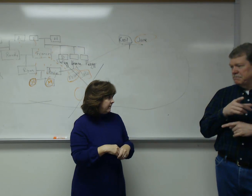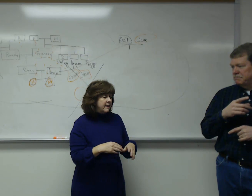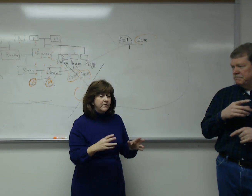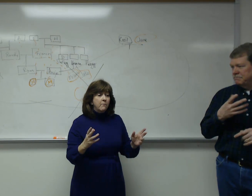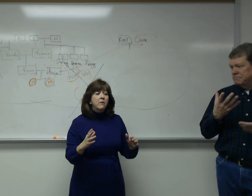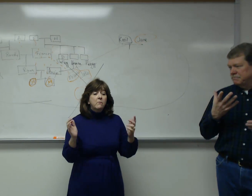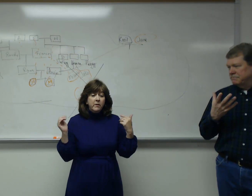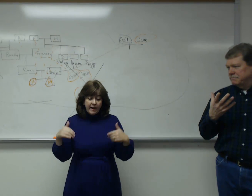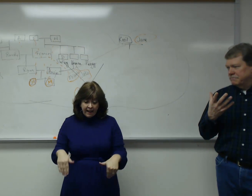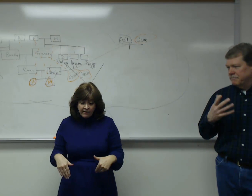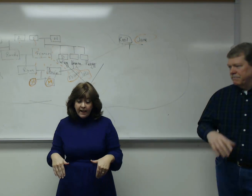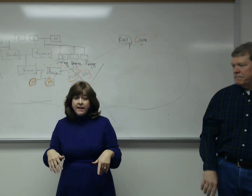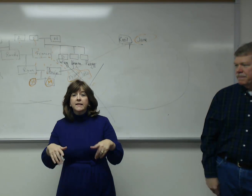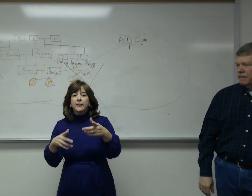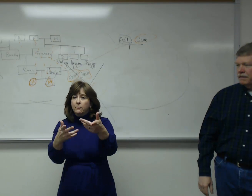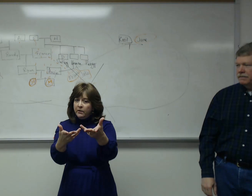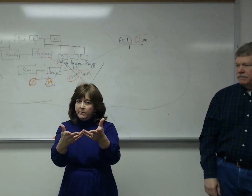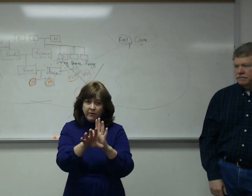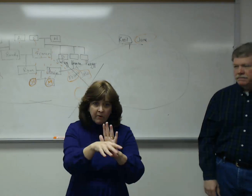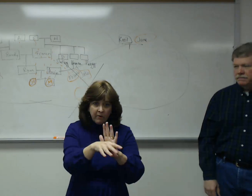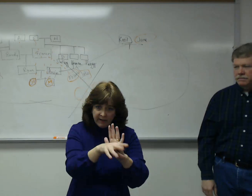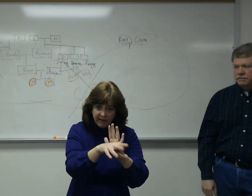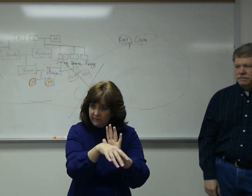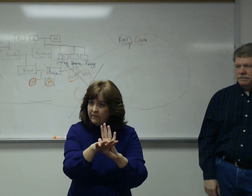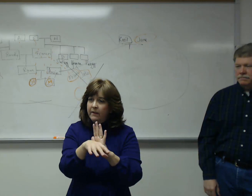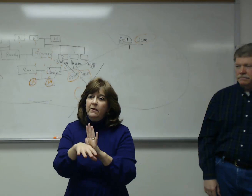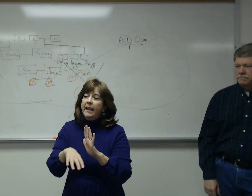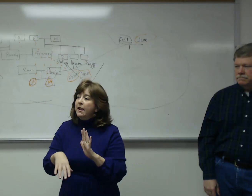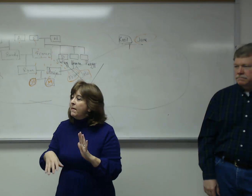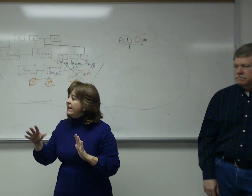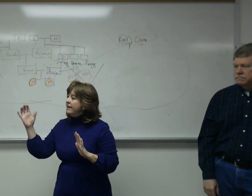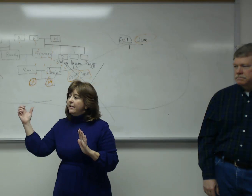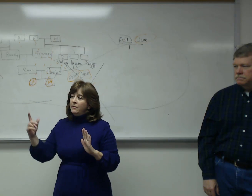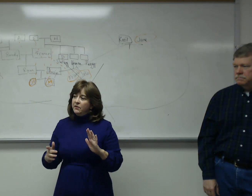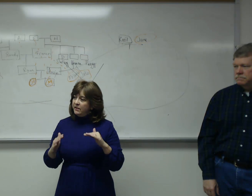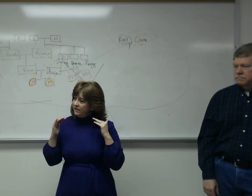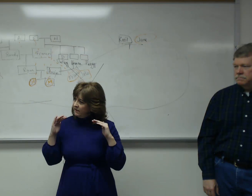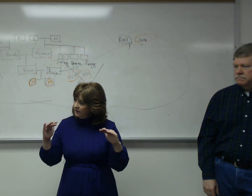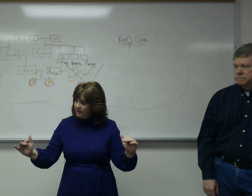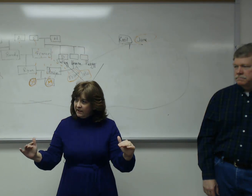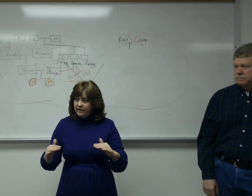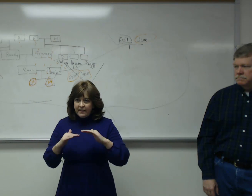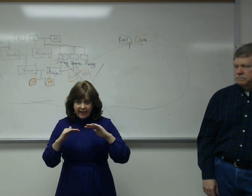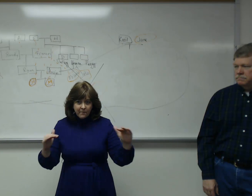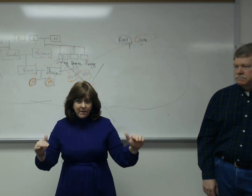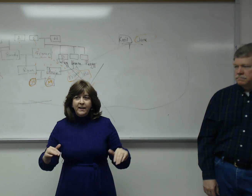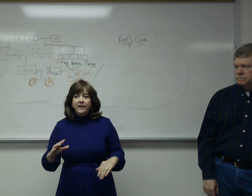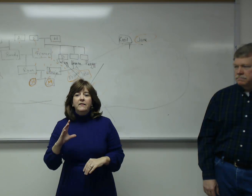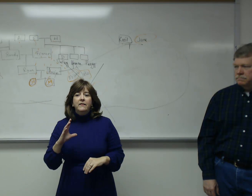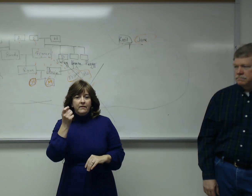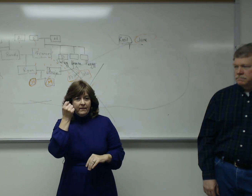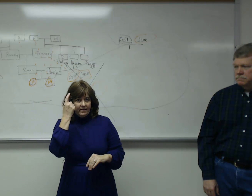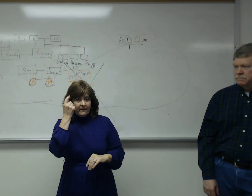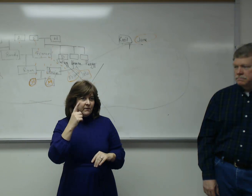That's fine. We'll have class. It will be recorded. If you can't make it, if you just can't make it, that's